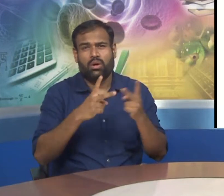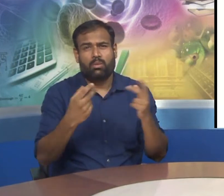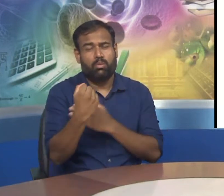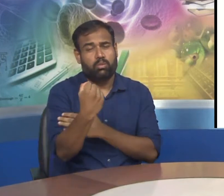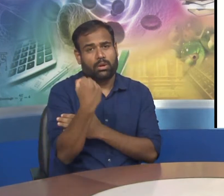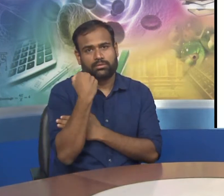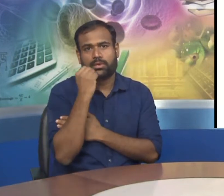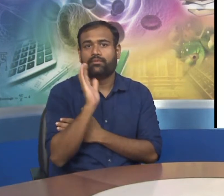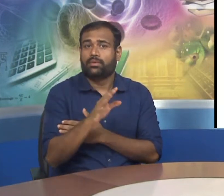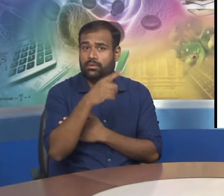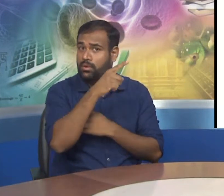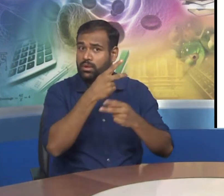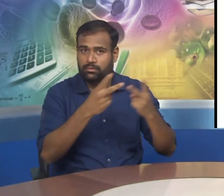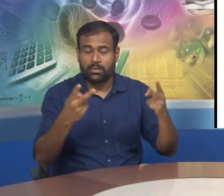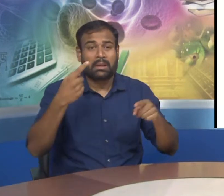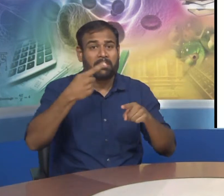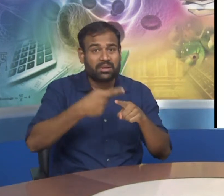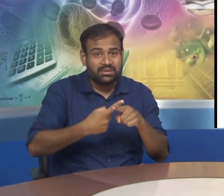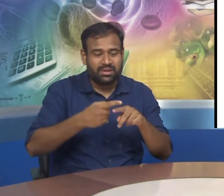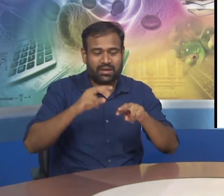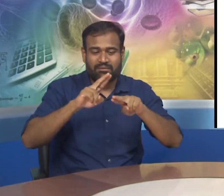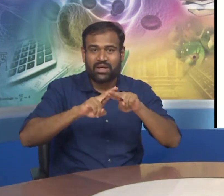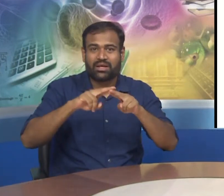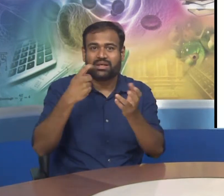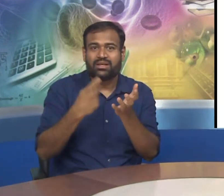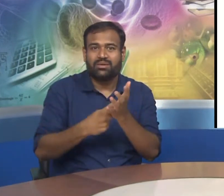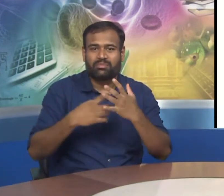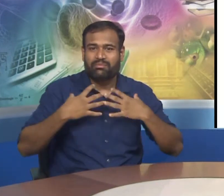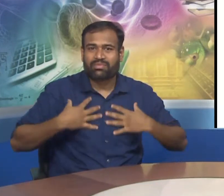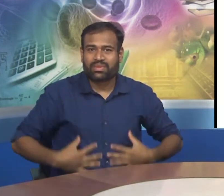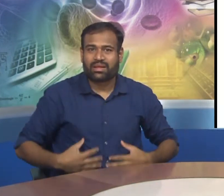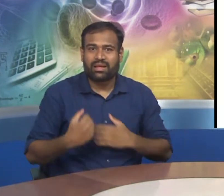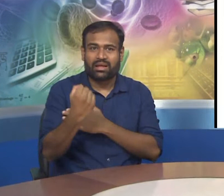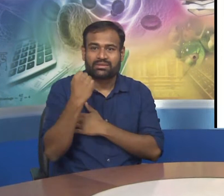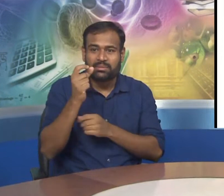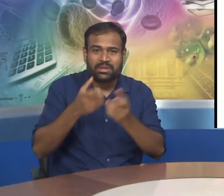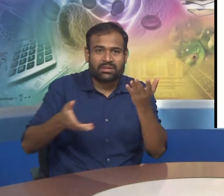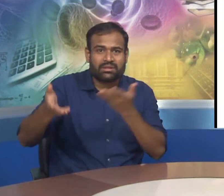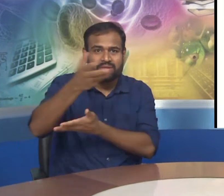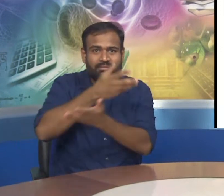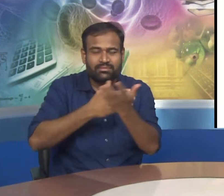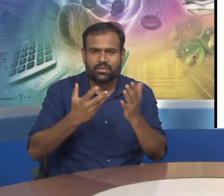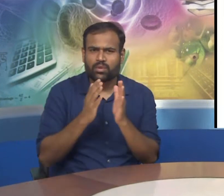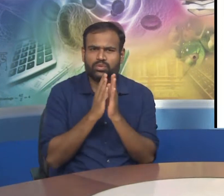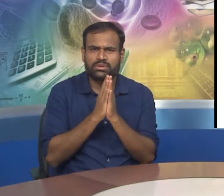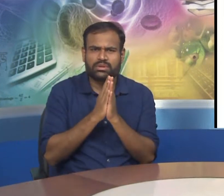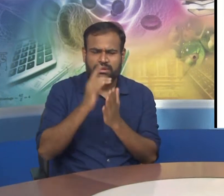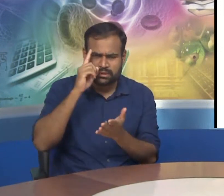The Supreme Court has been invested with special powers in the enforcement of fundamental